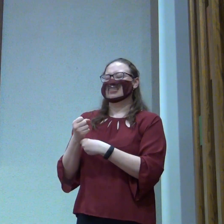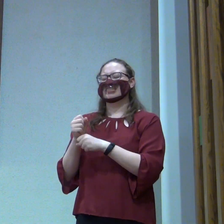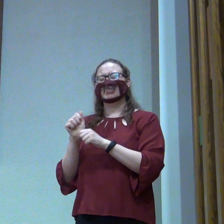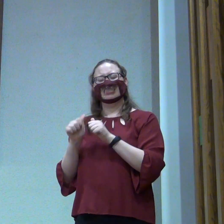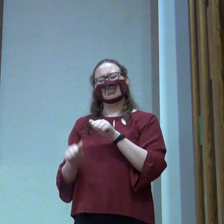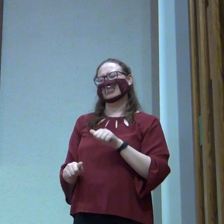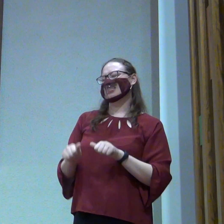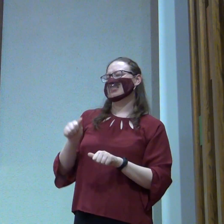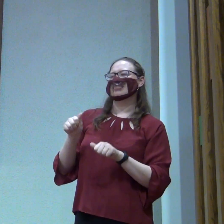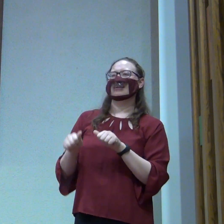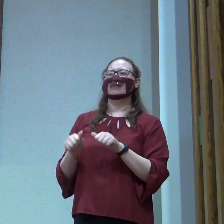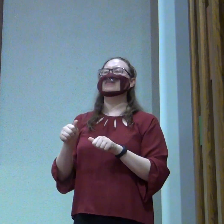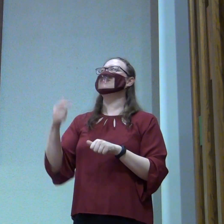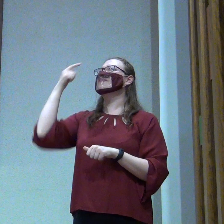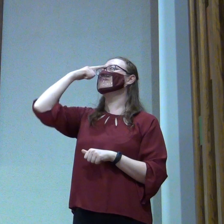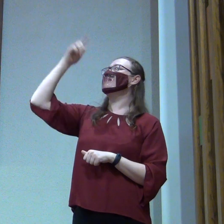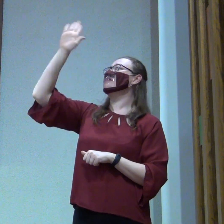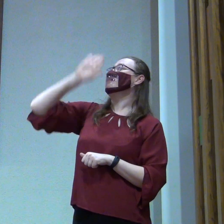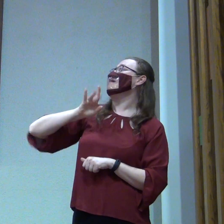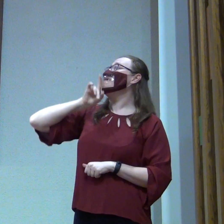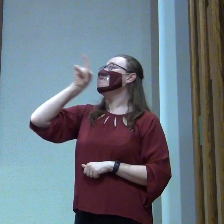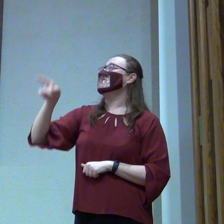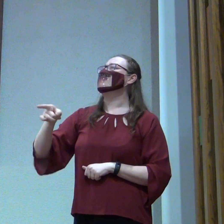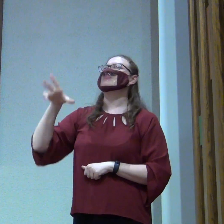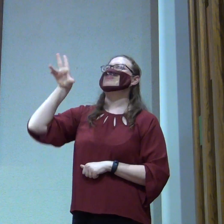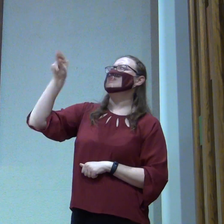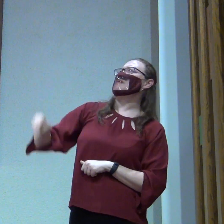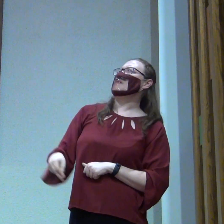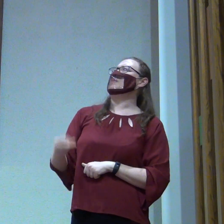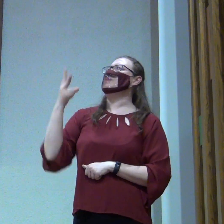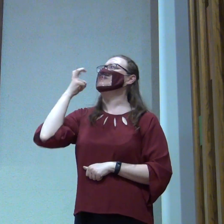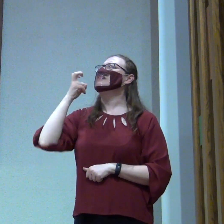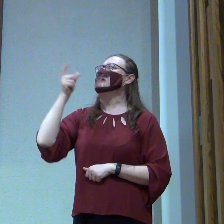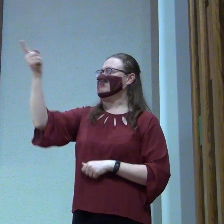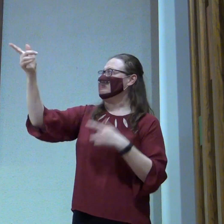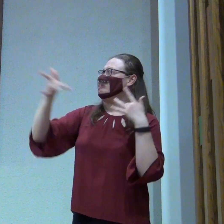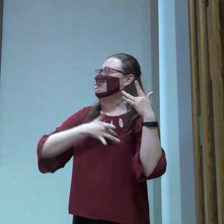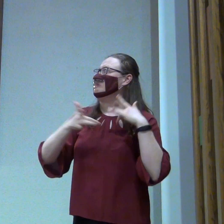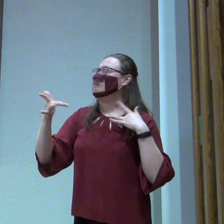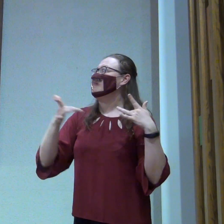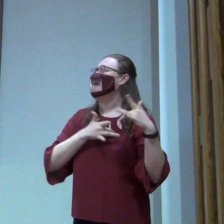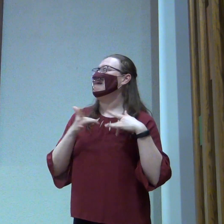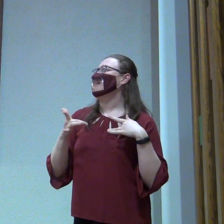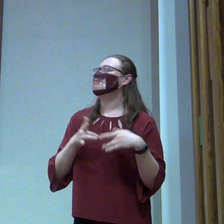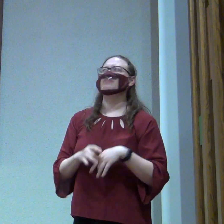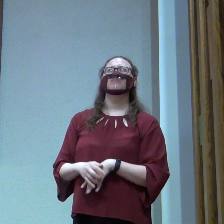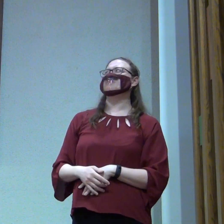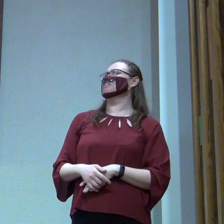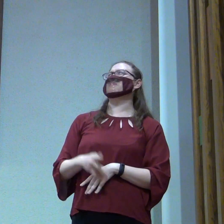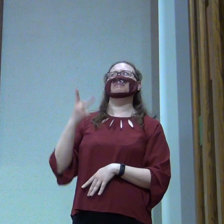They no longer believed that God was real. They didn't believe they cared.